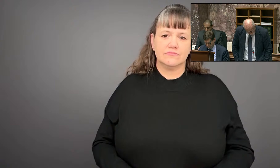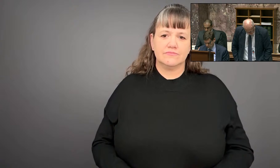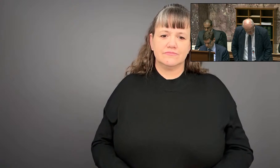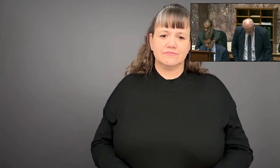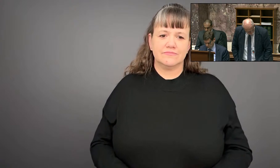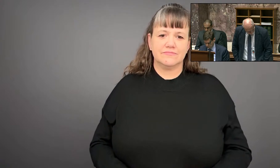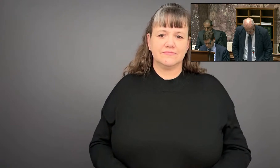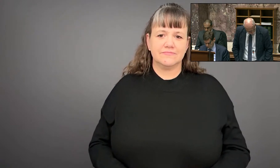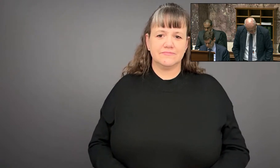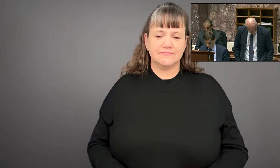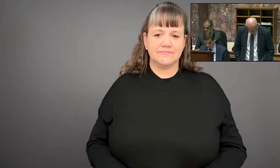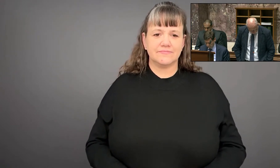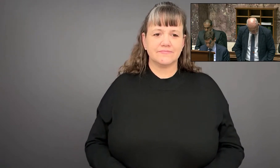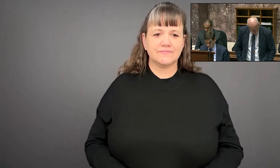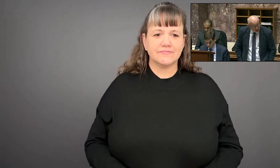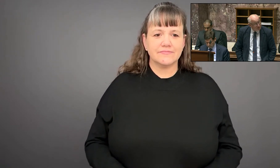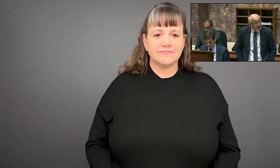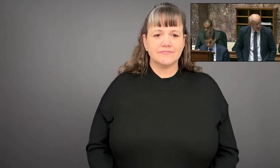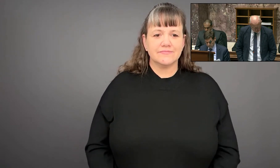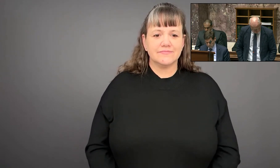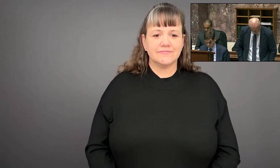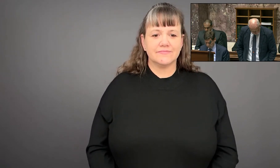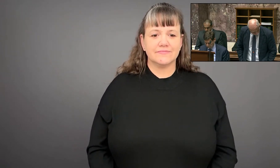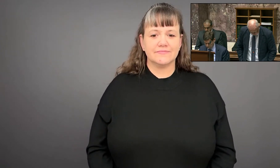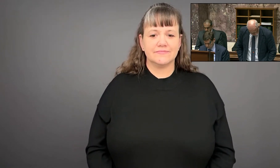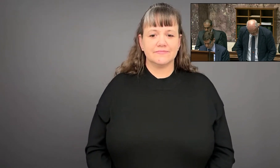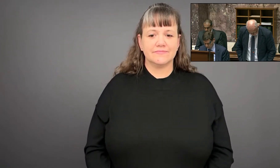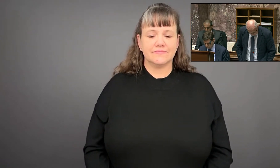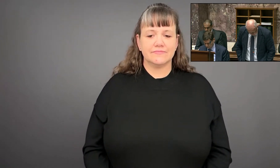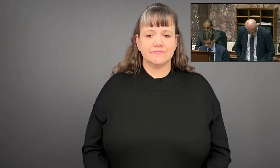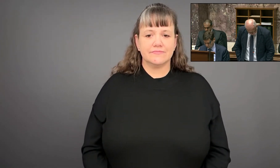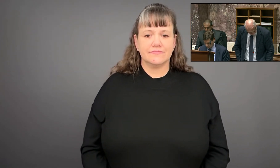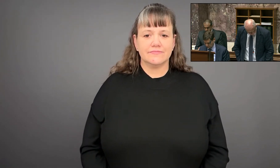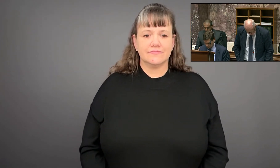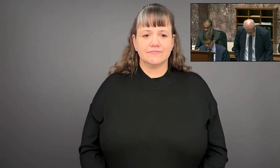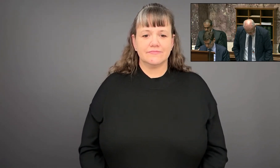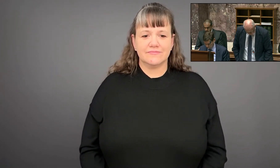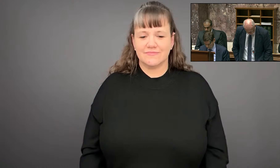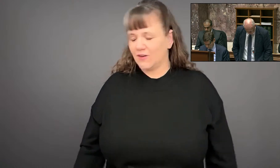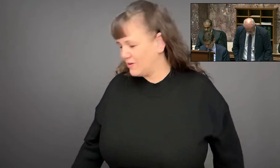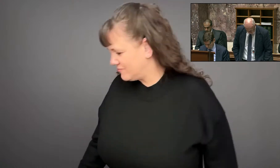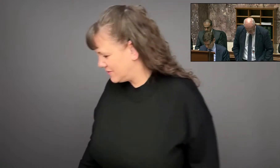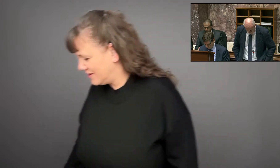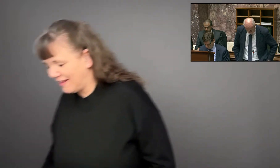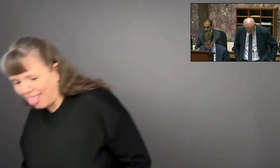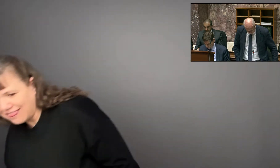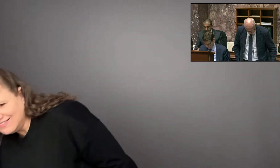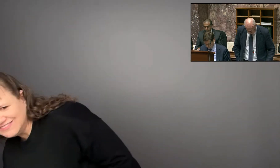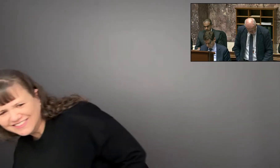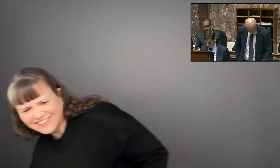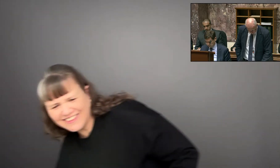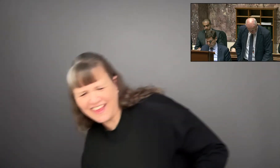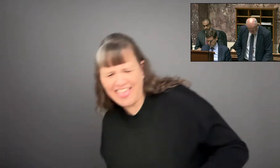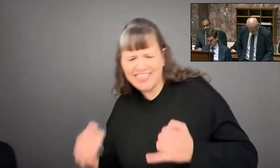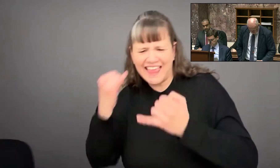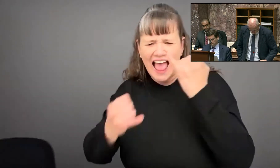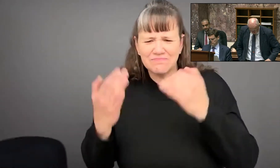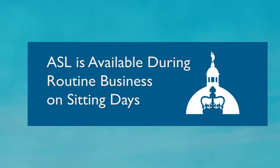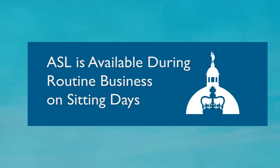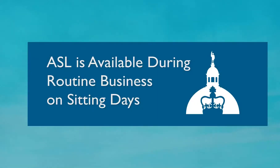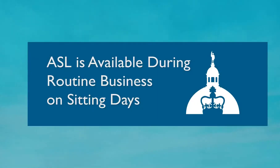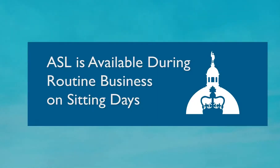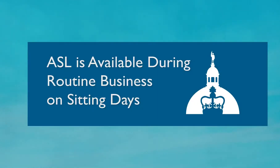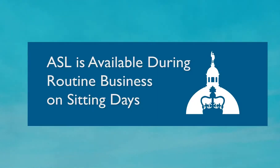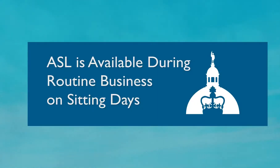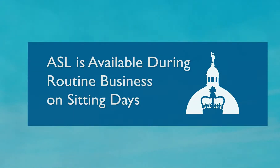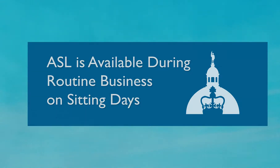paper, which has been standing in my name, Honourable Speaker. I move motion number 11, of which notice has been given in my name on the order paper regarding